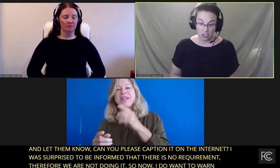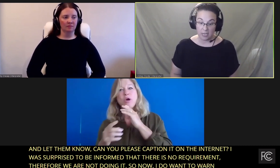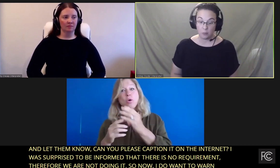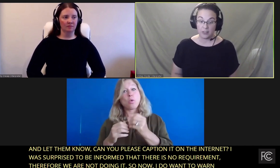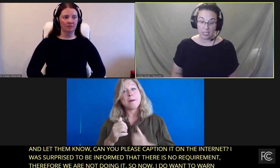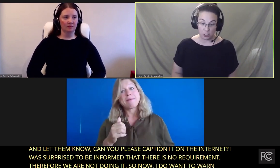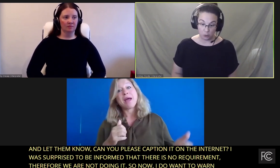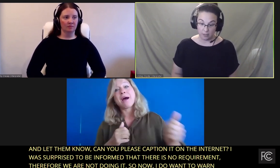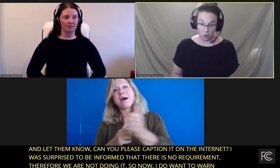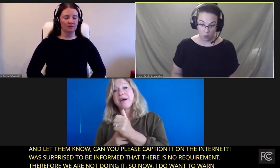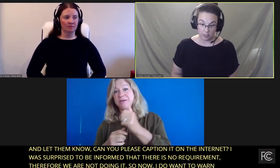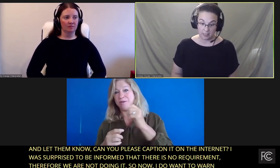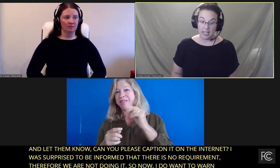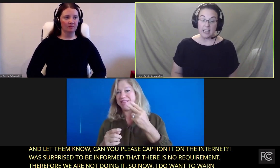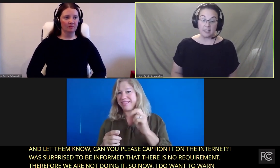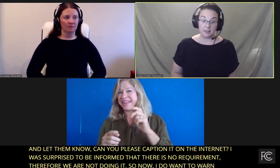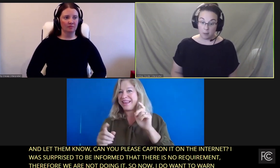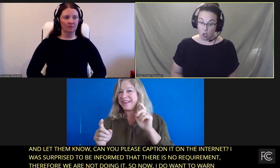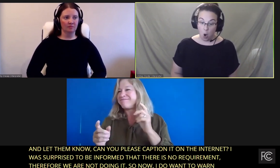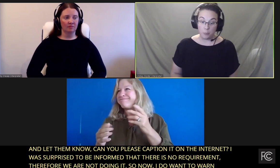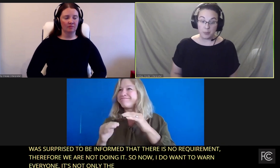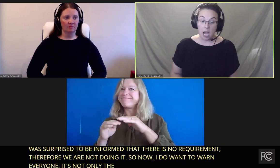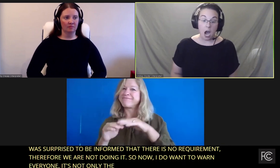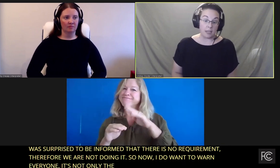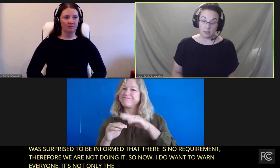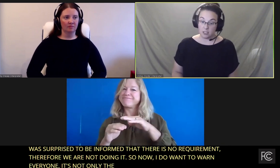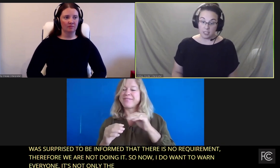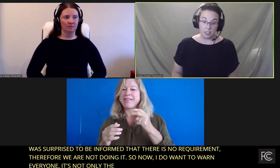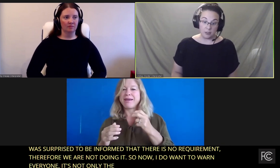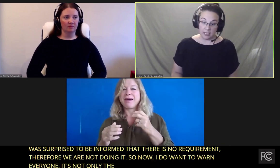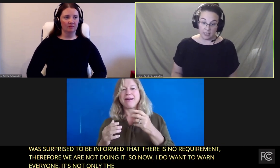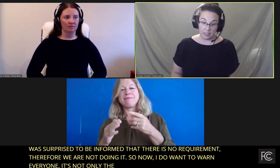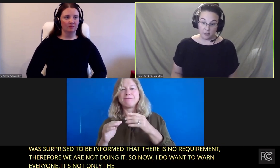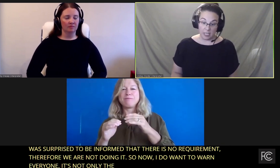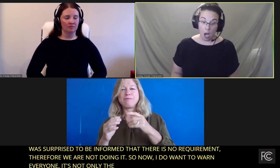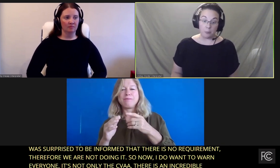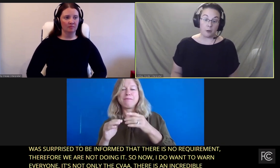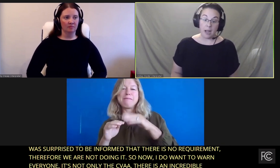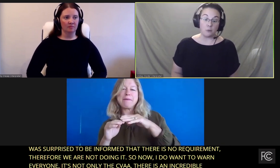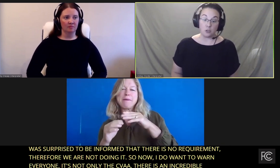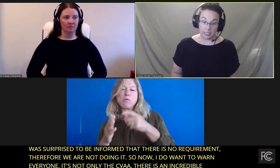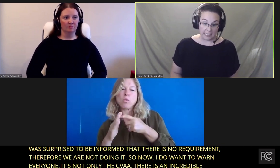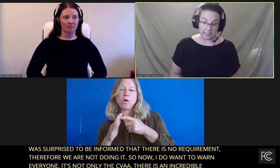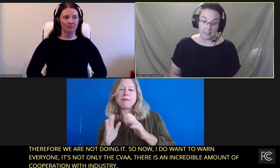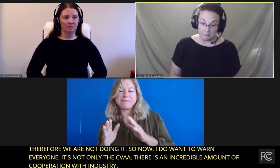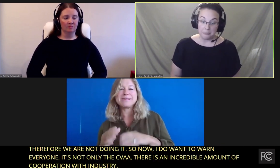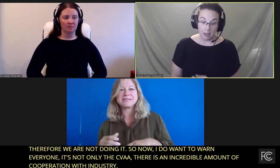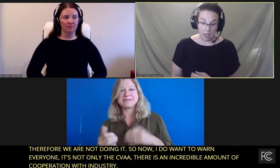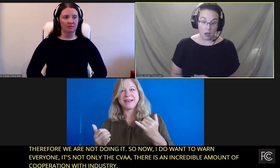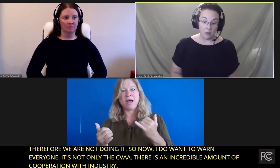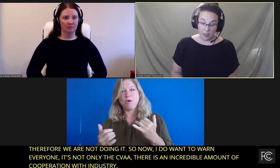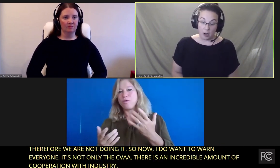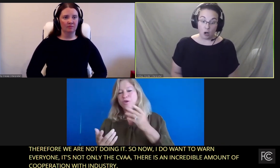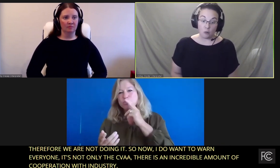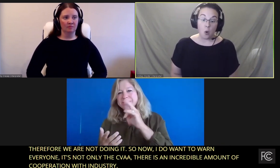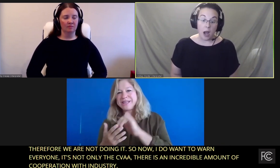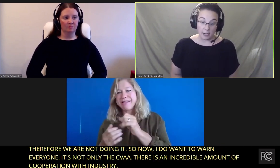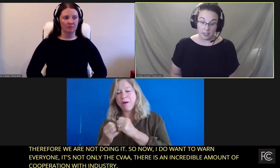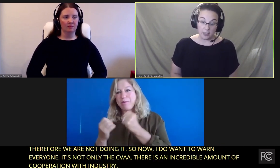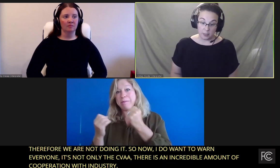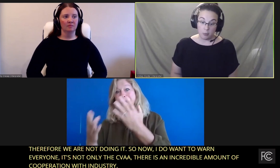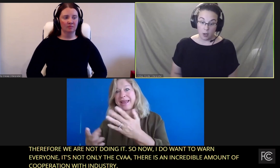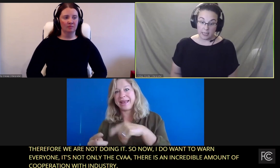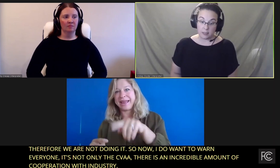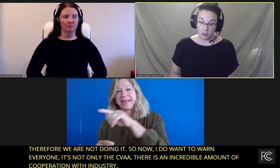collaboration with industry, of course. Some go beyond the upper boundaries that are